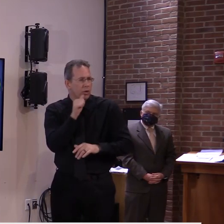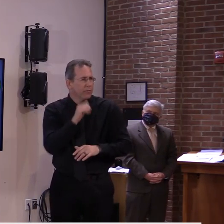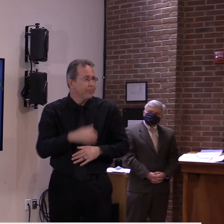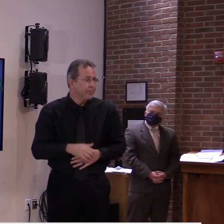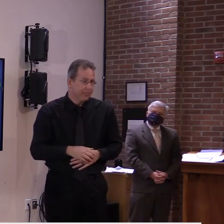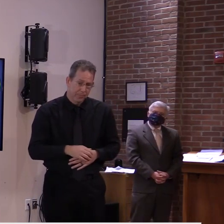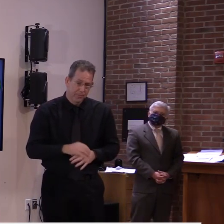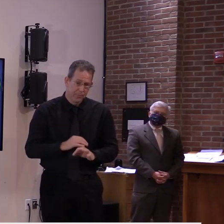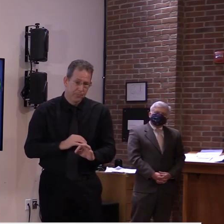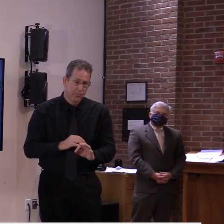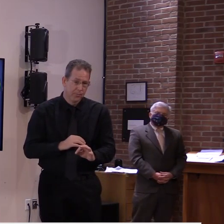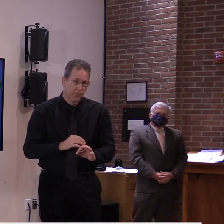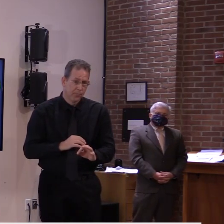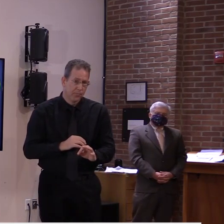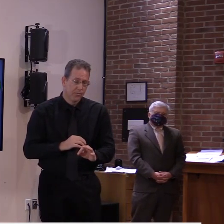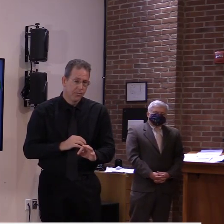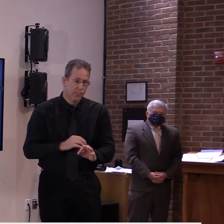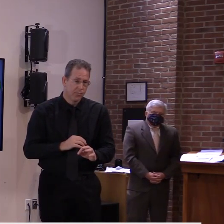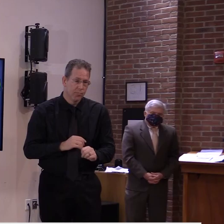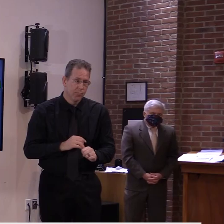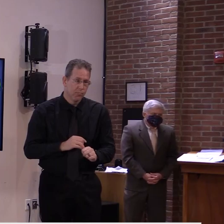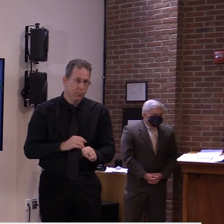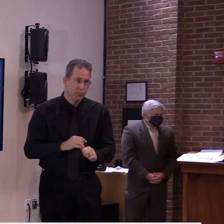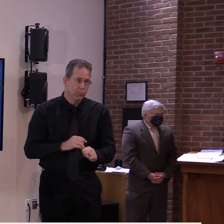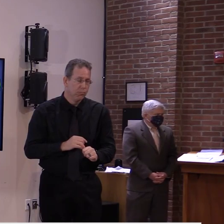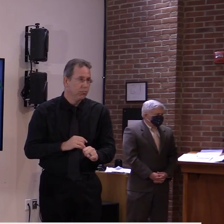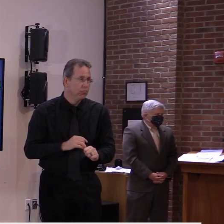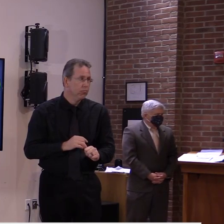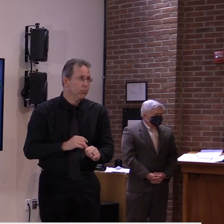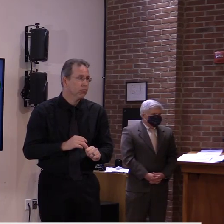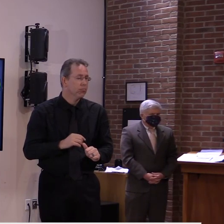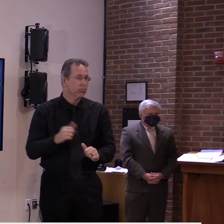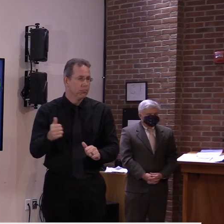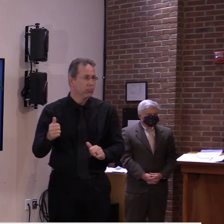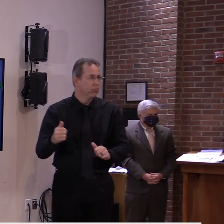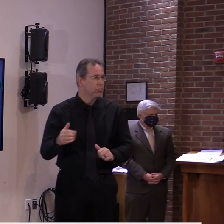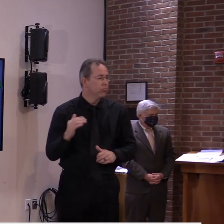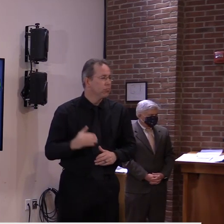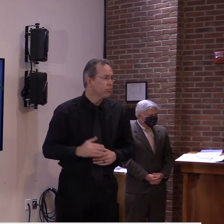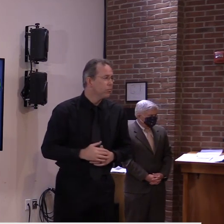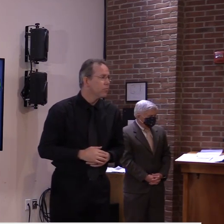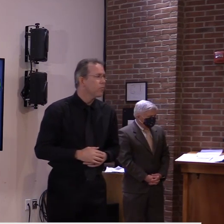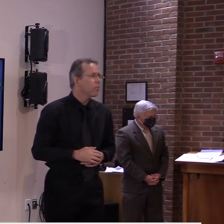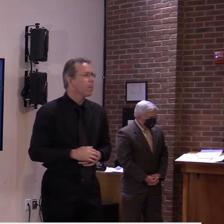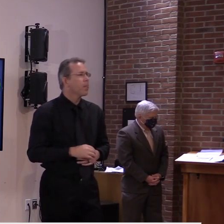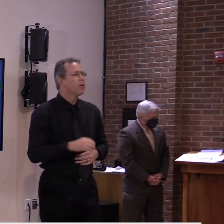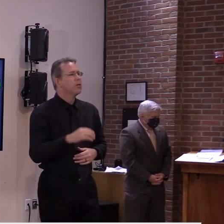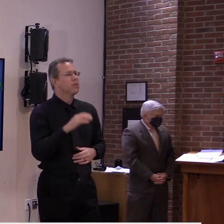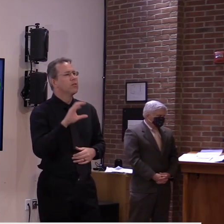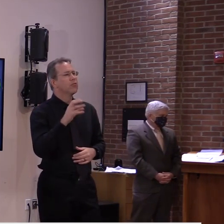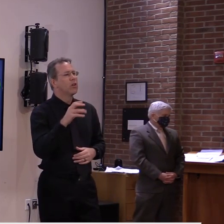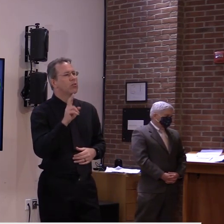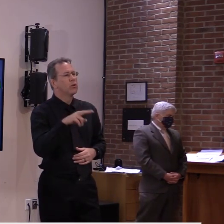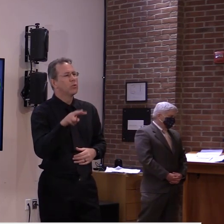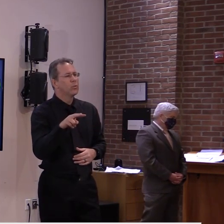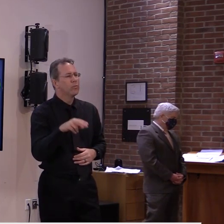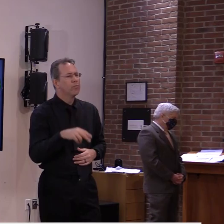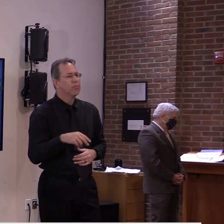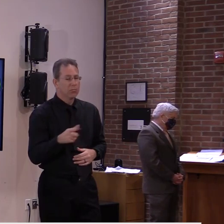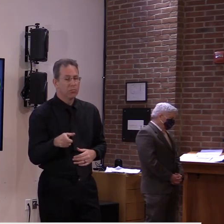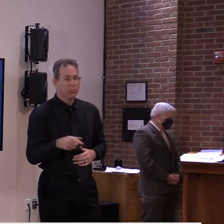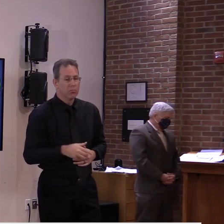Ballet lessons or other such things would need to be conducted in a manner consistent with private or semi-private lessons at this point